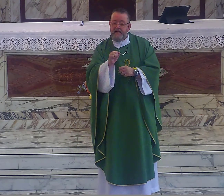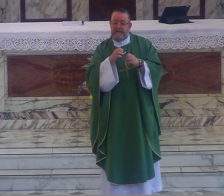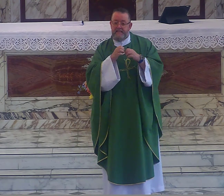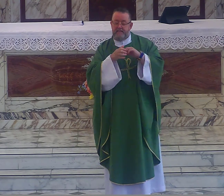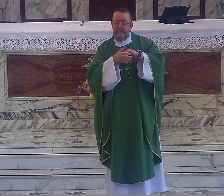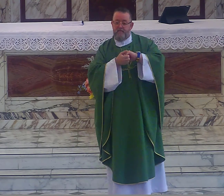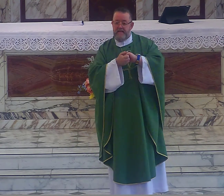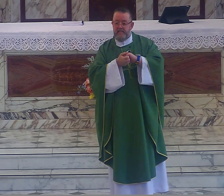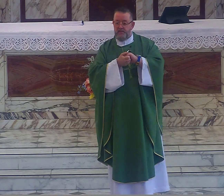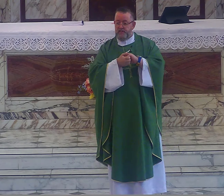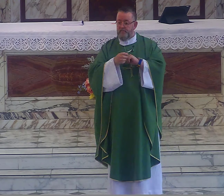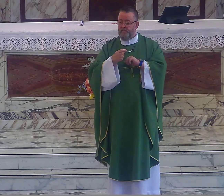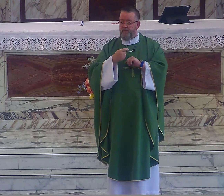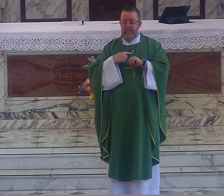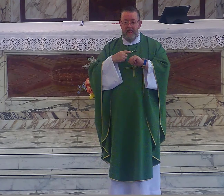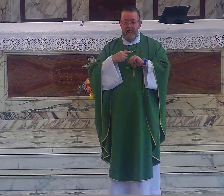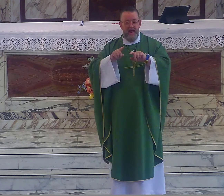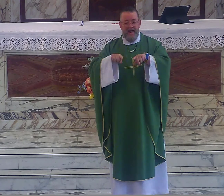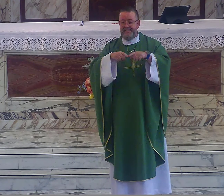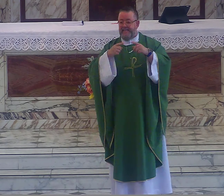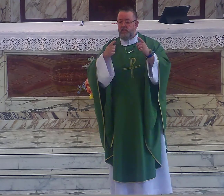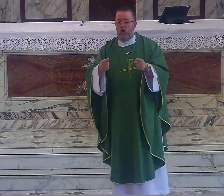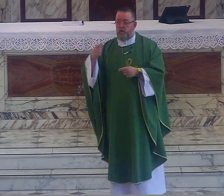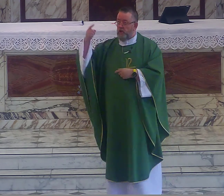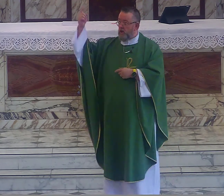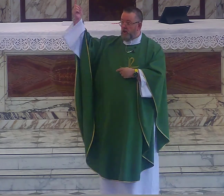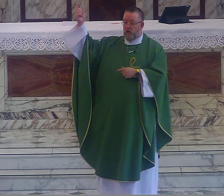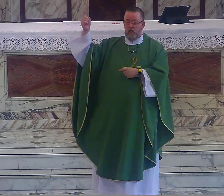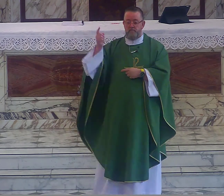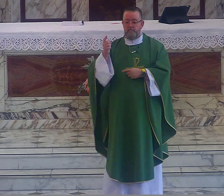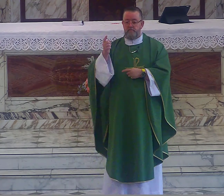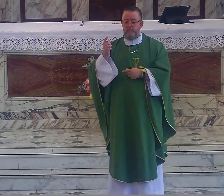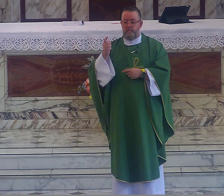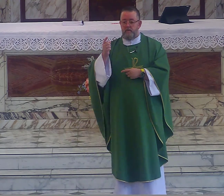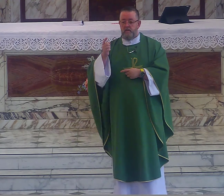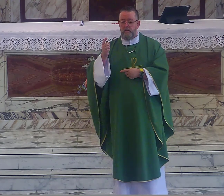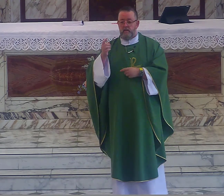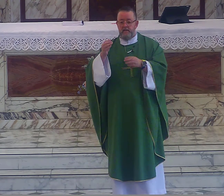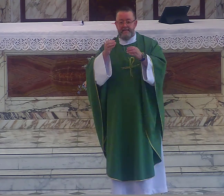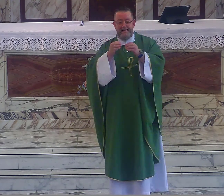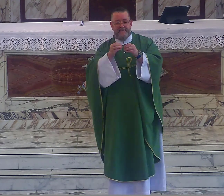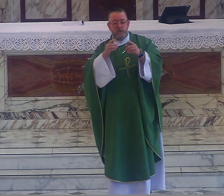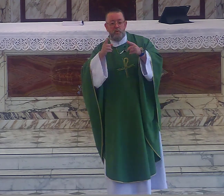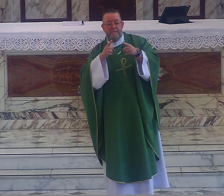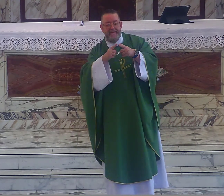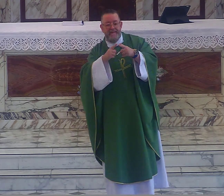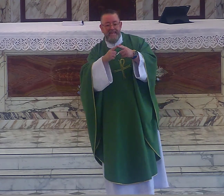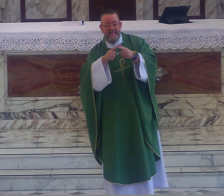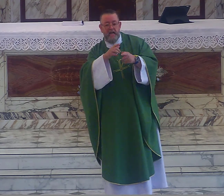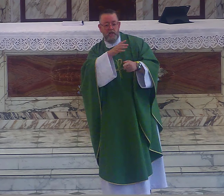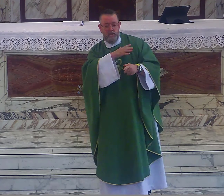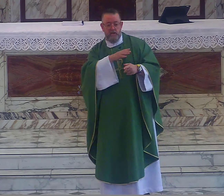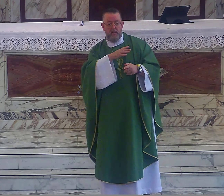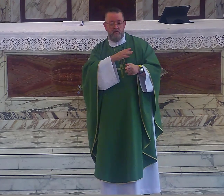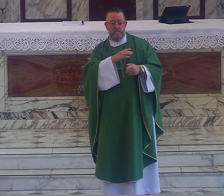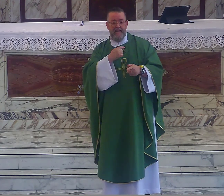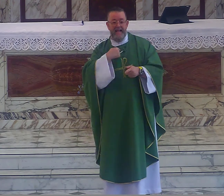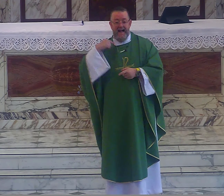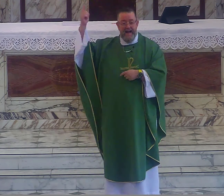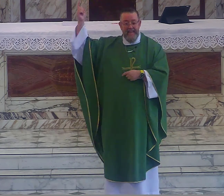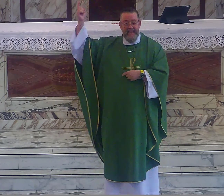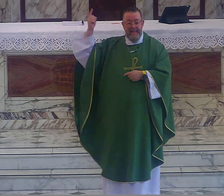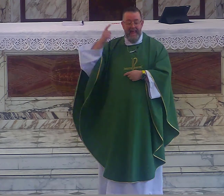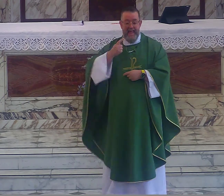tells his friends, I did not come to be